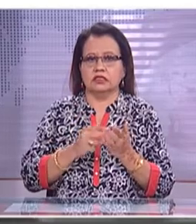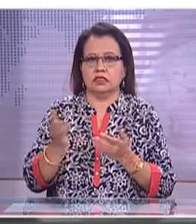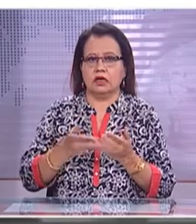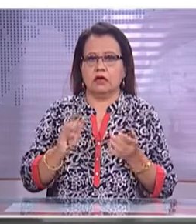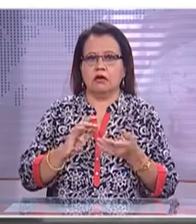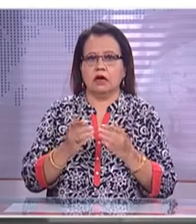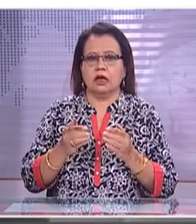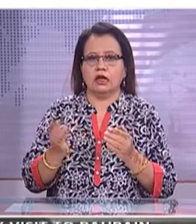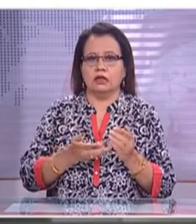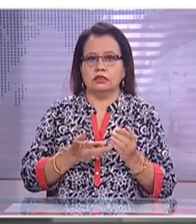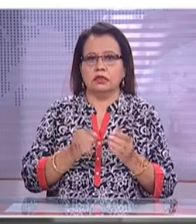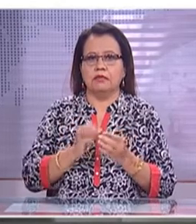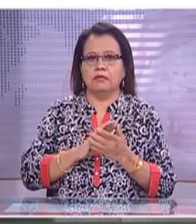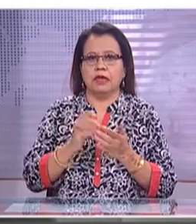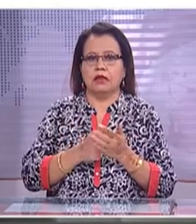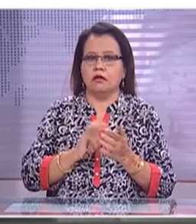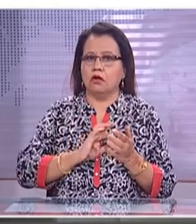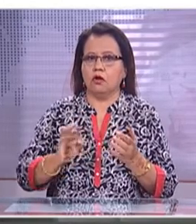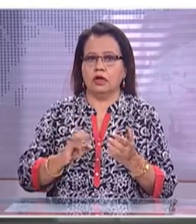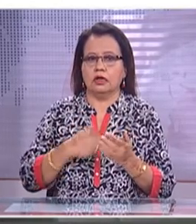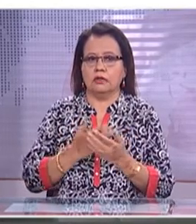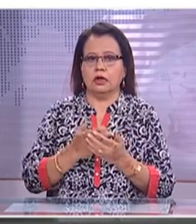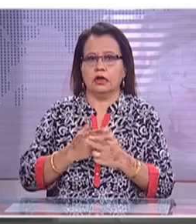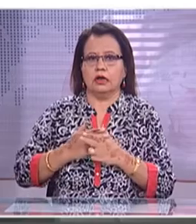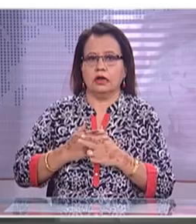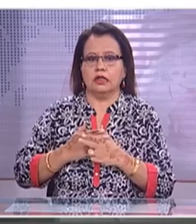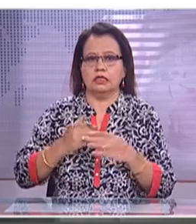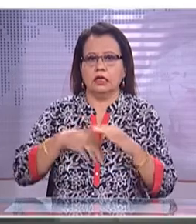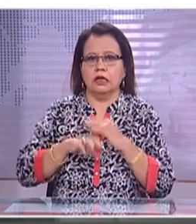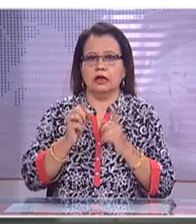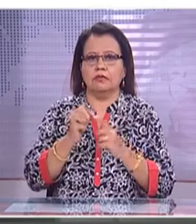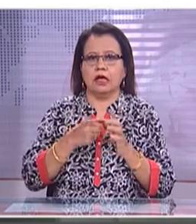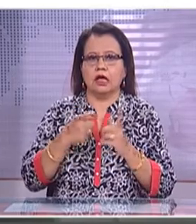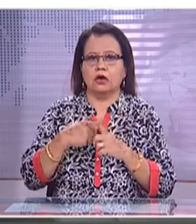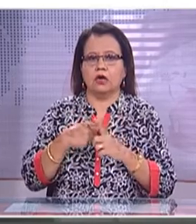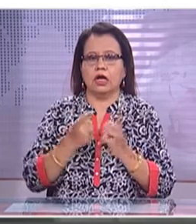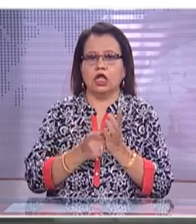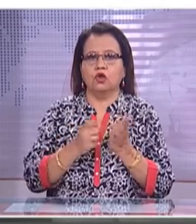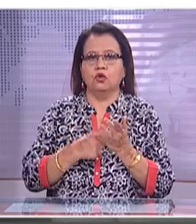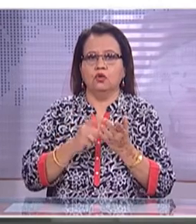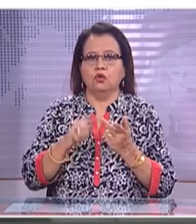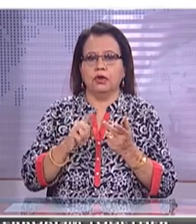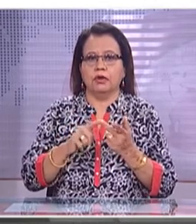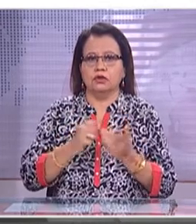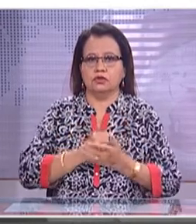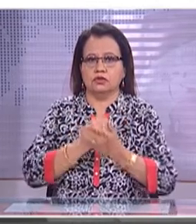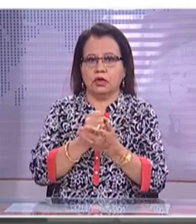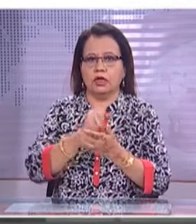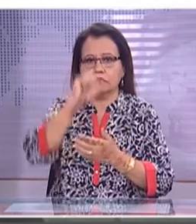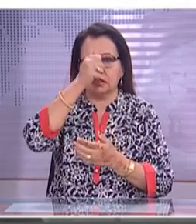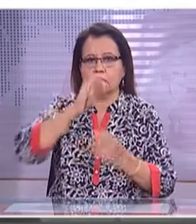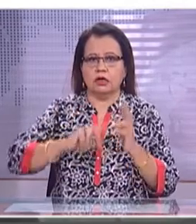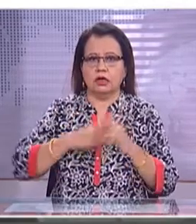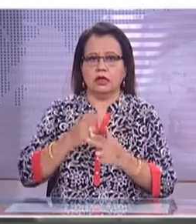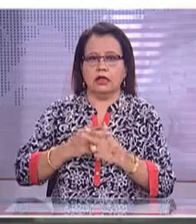in contact. He said that Bahrain not only condemned the terror attacks in Pathankot and Uri, but also supported